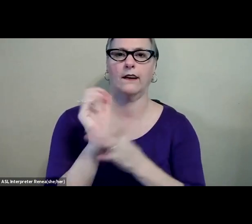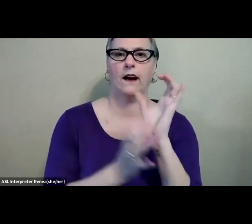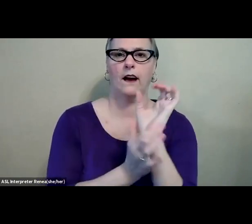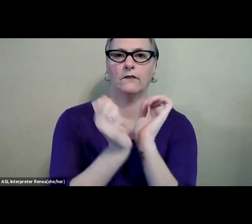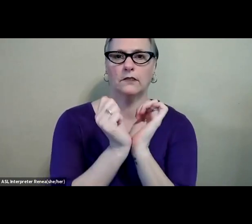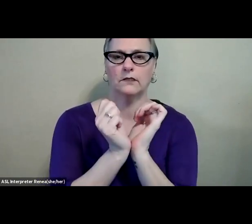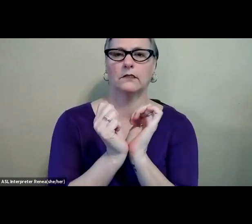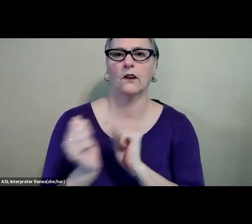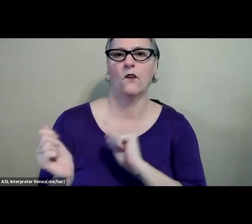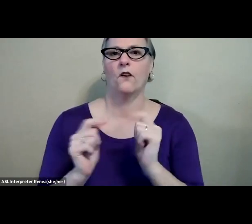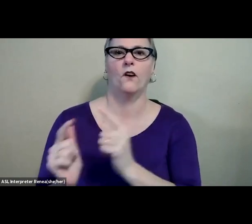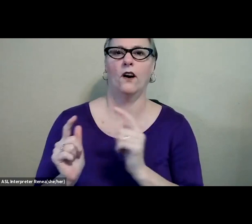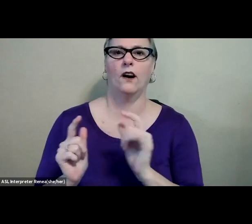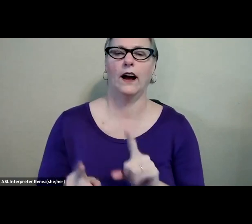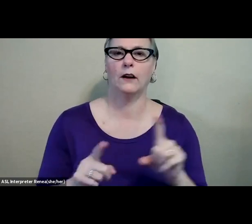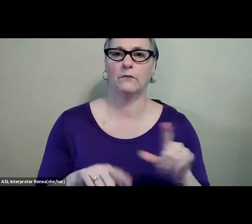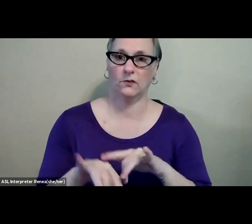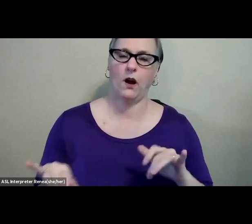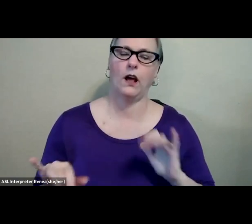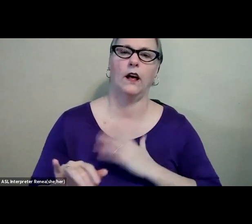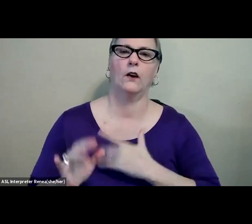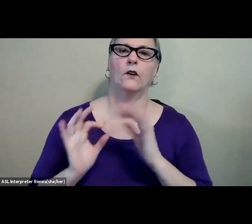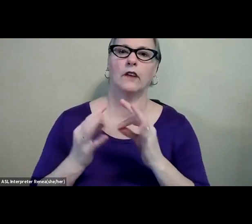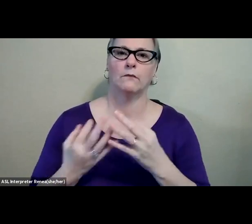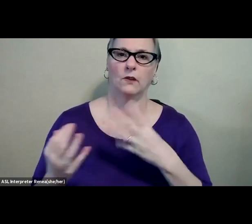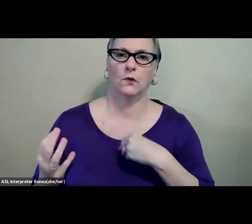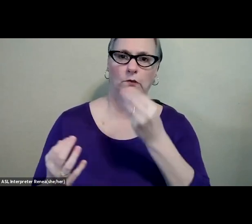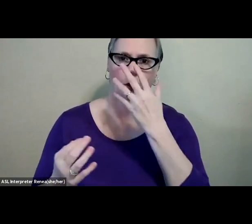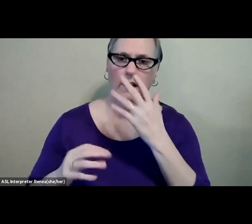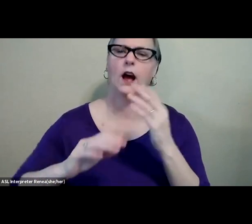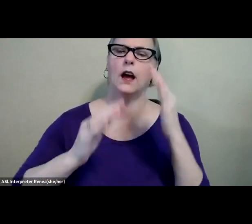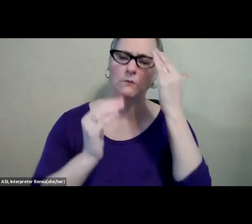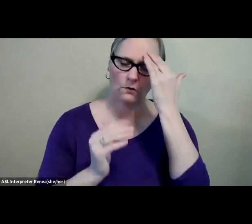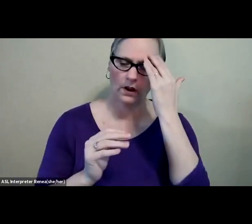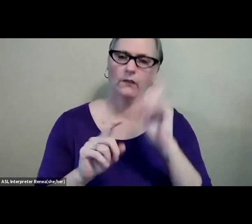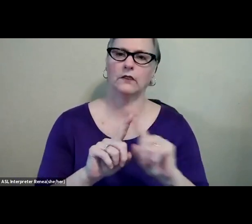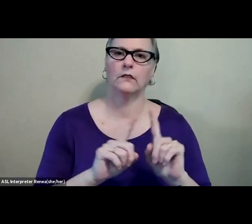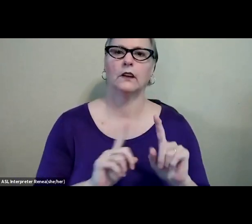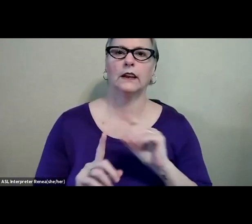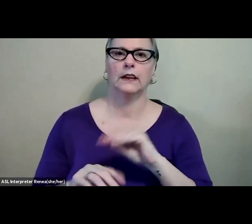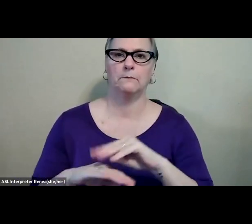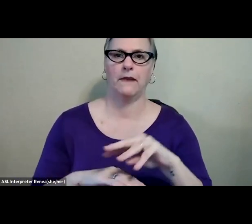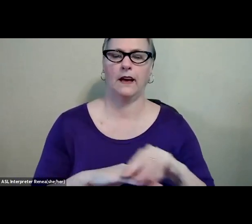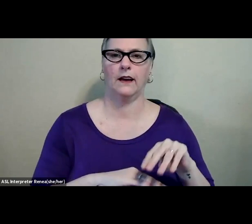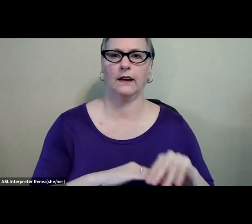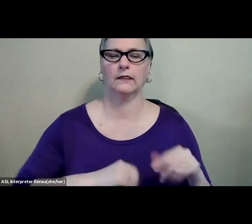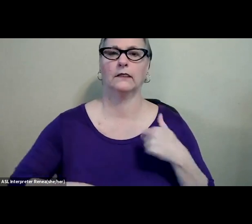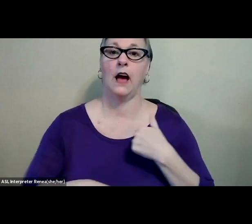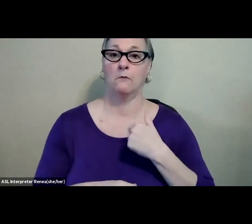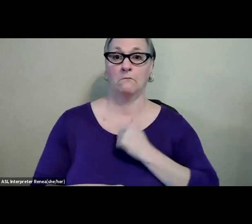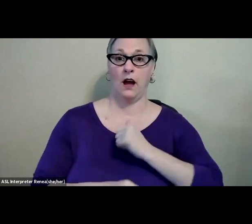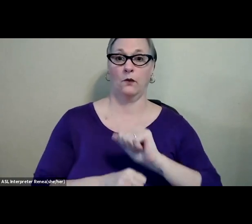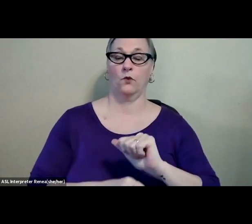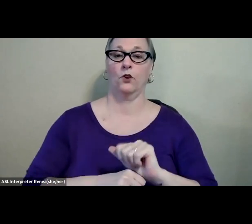was white so i'm aware of the differing impacts and in my work advising with the national suicide prevention